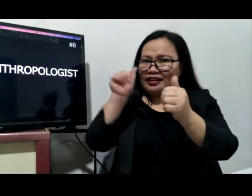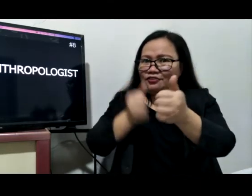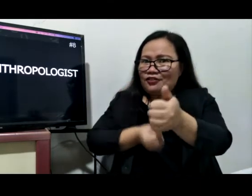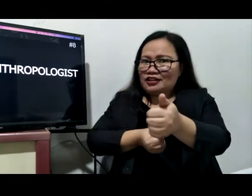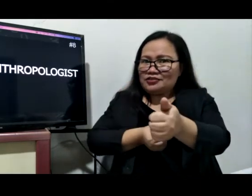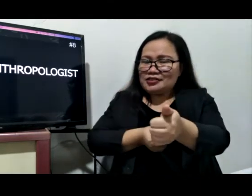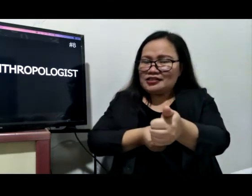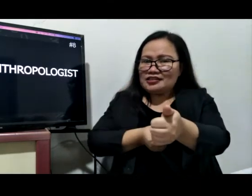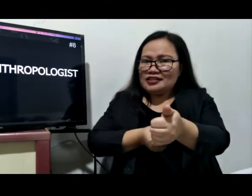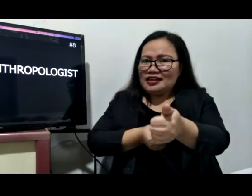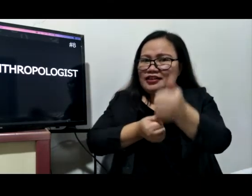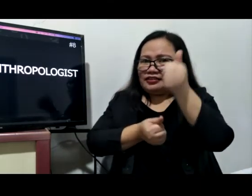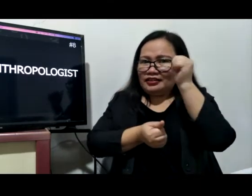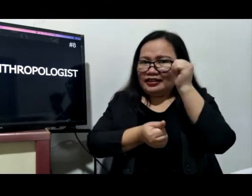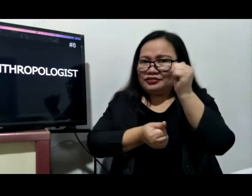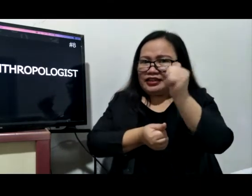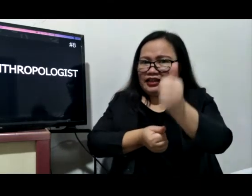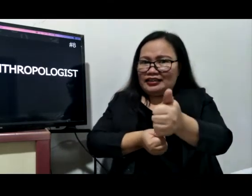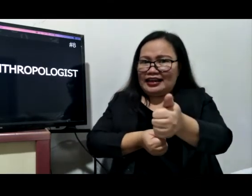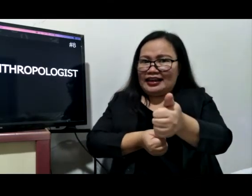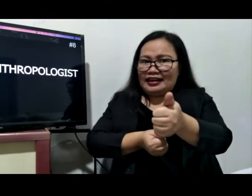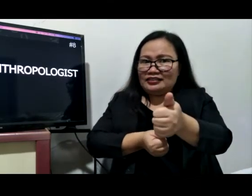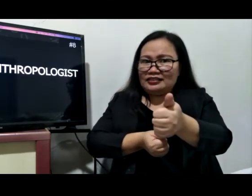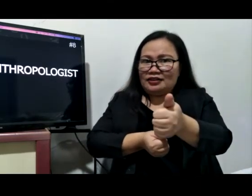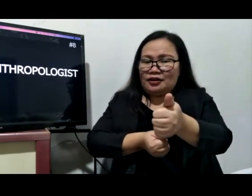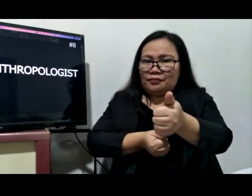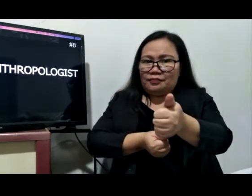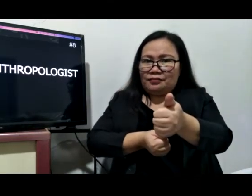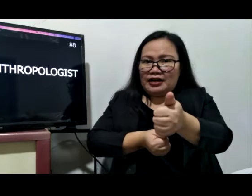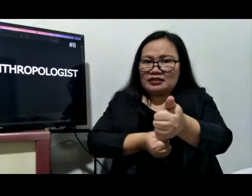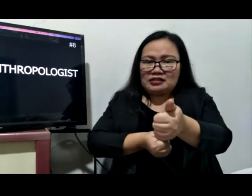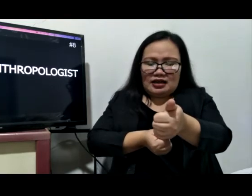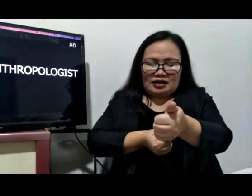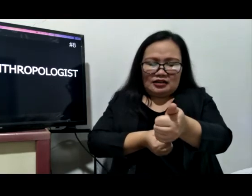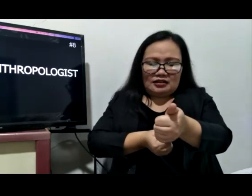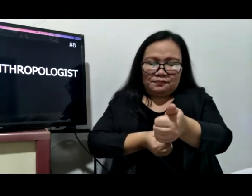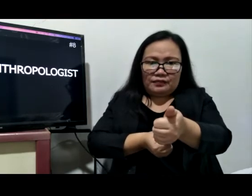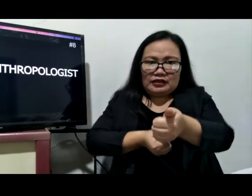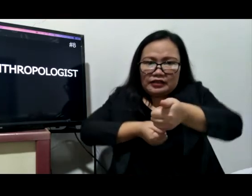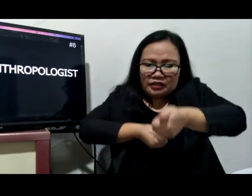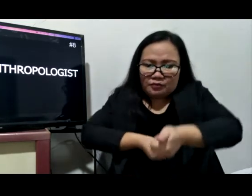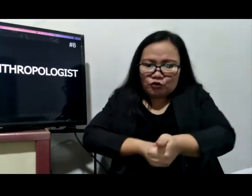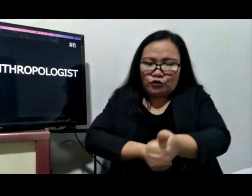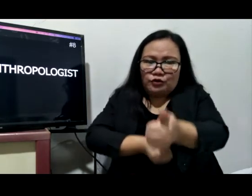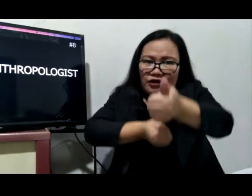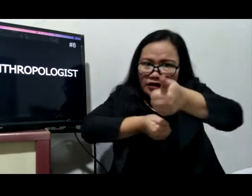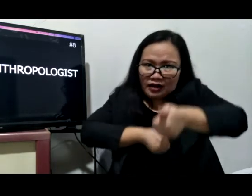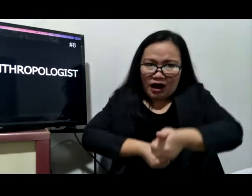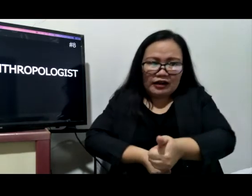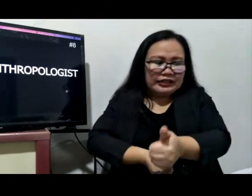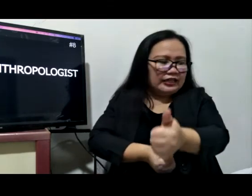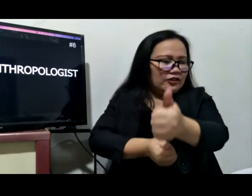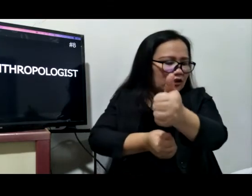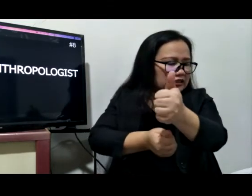A follows the left A and makes a digging motion.